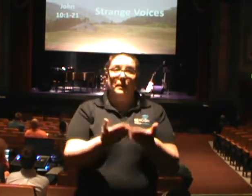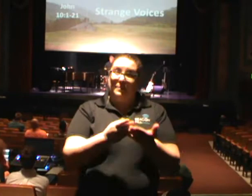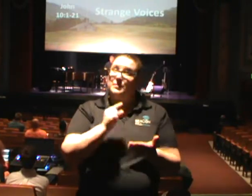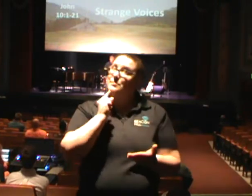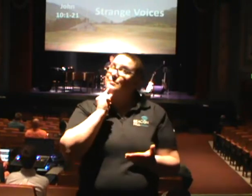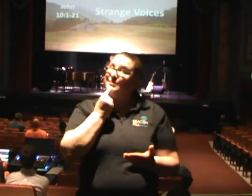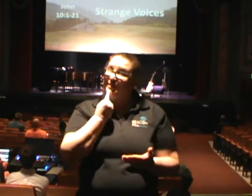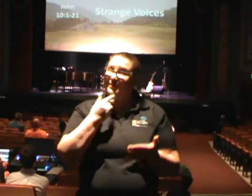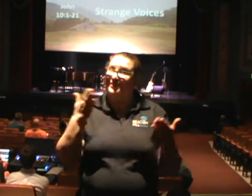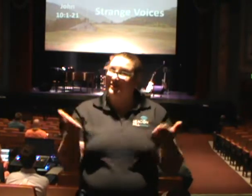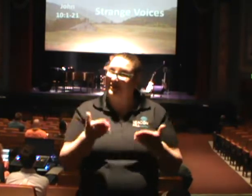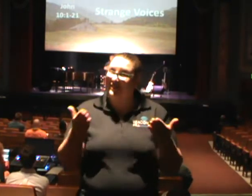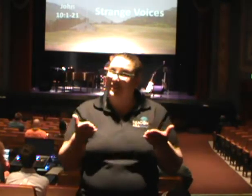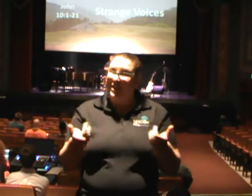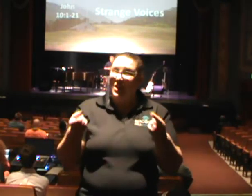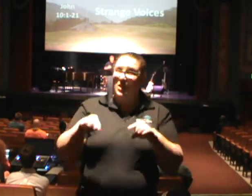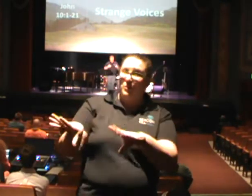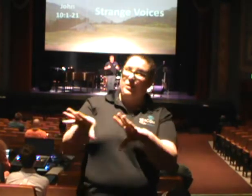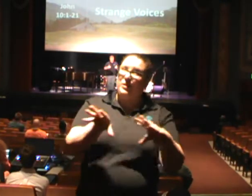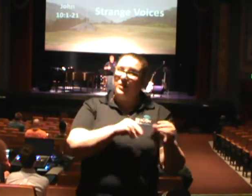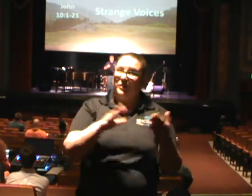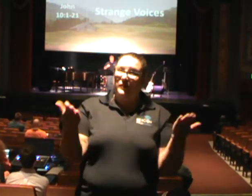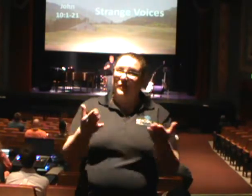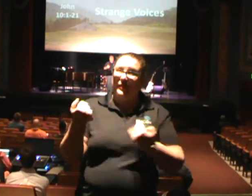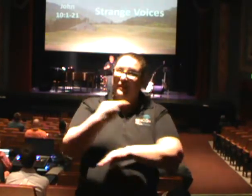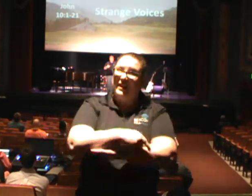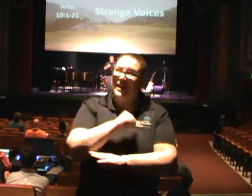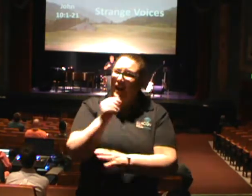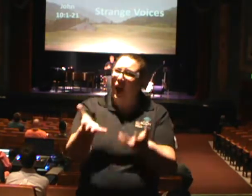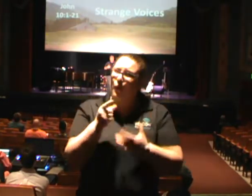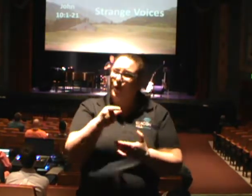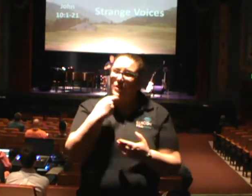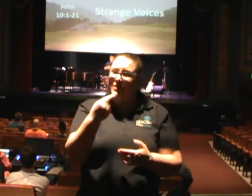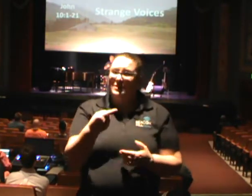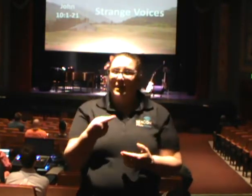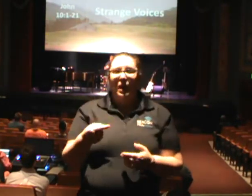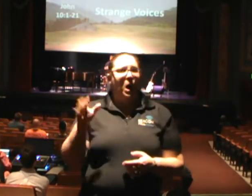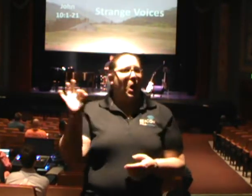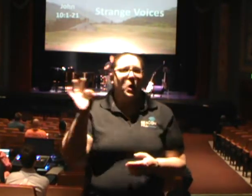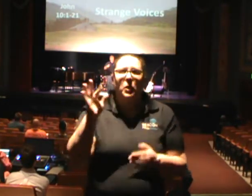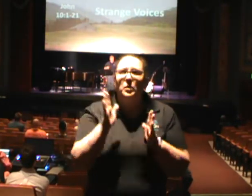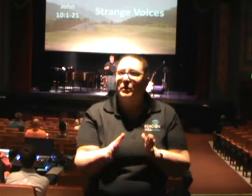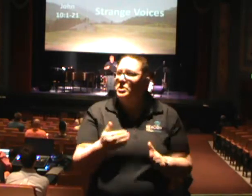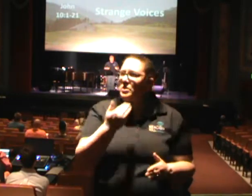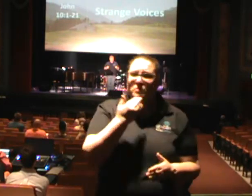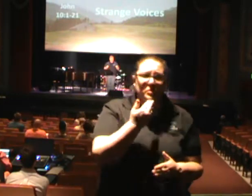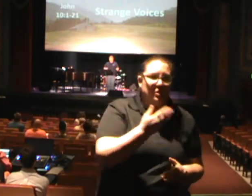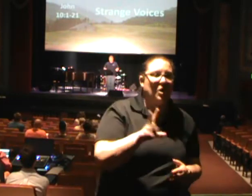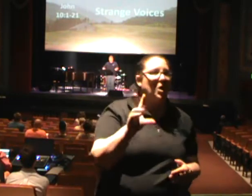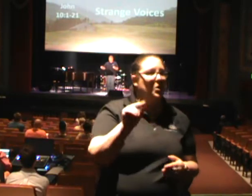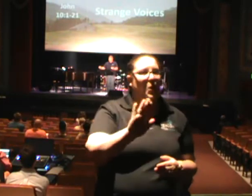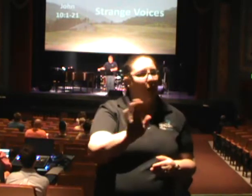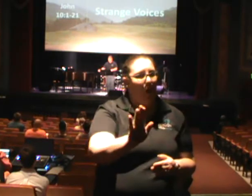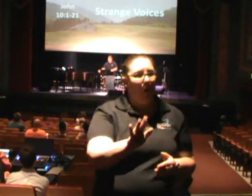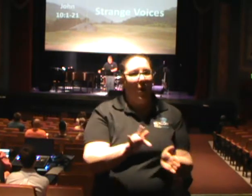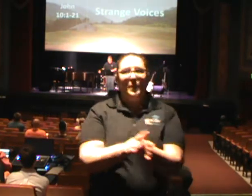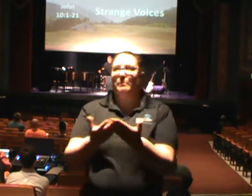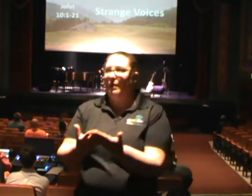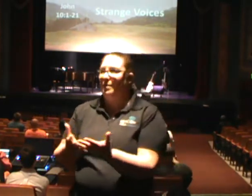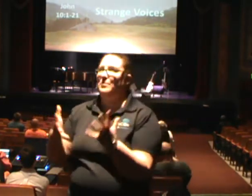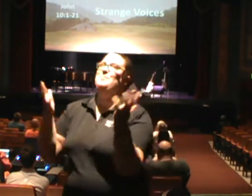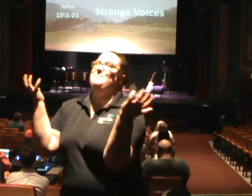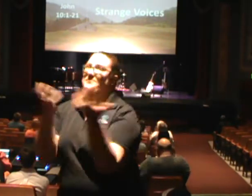seriously here. When you leave here today, I don't want you to say that the preacher was good. I want you to say that the Word was